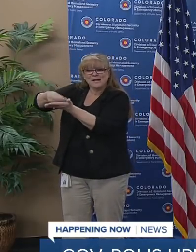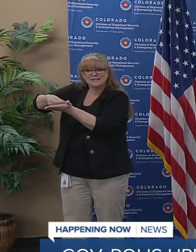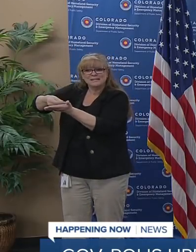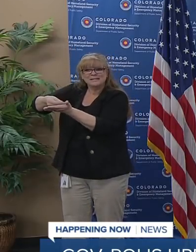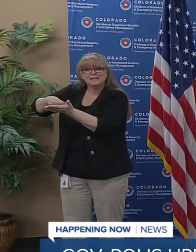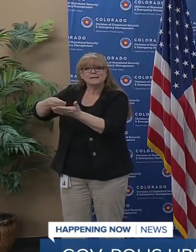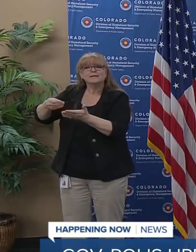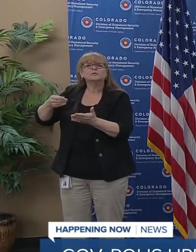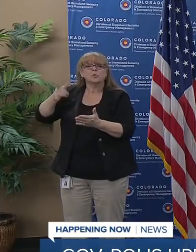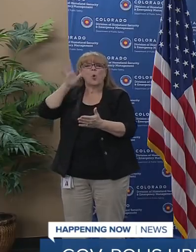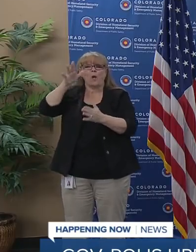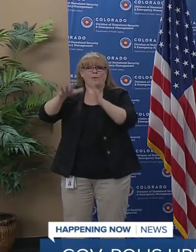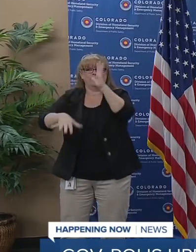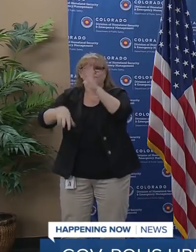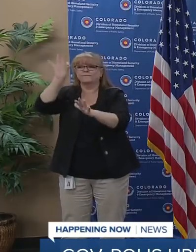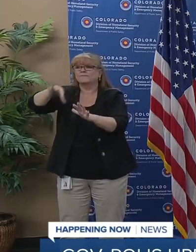or